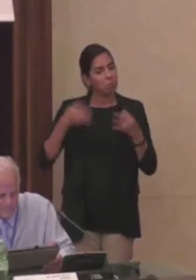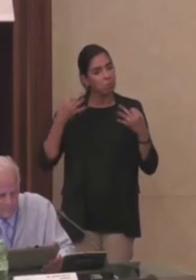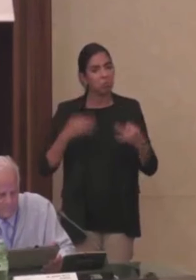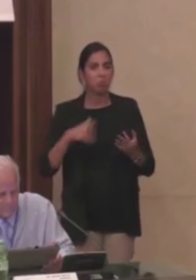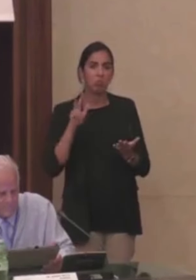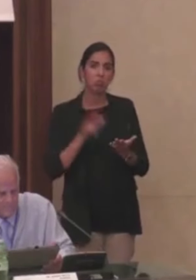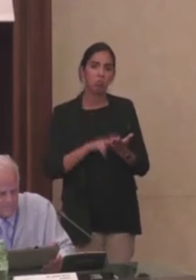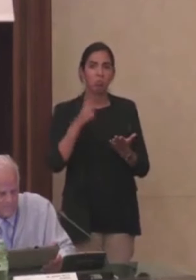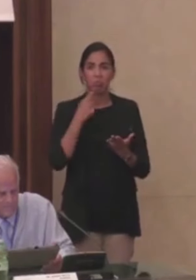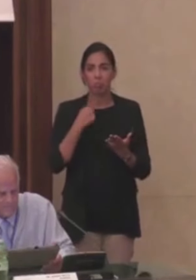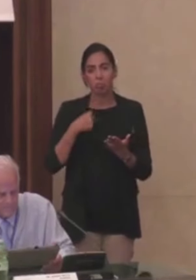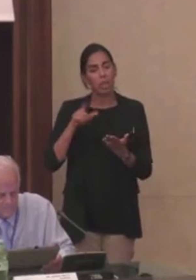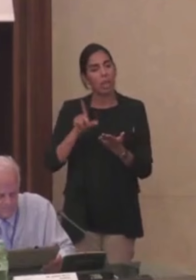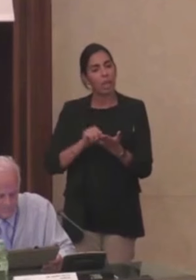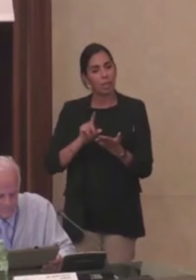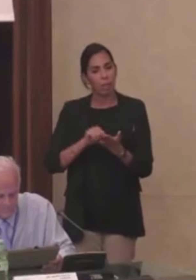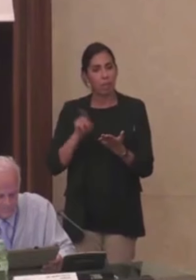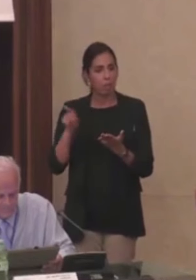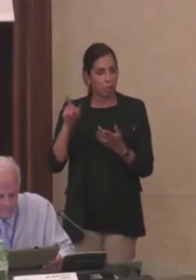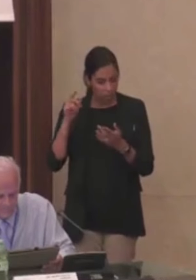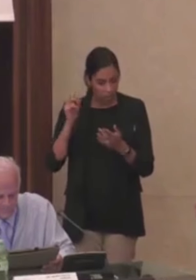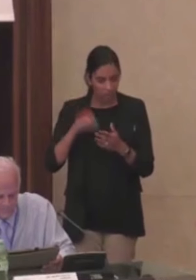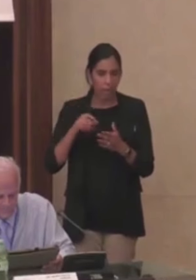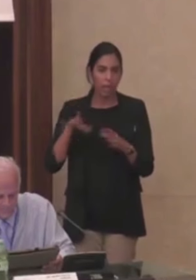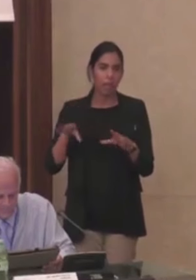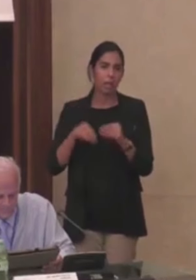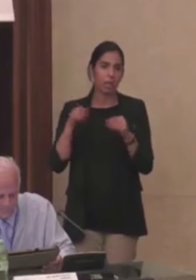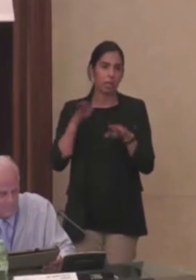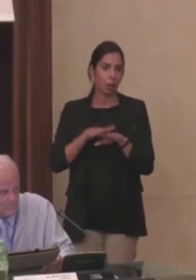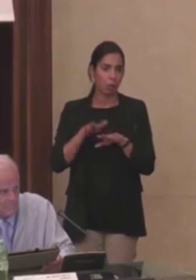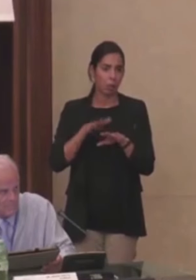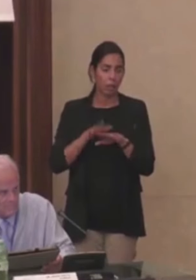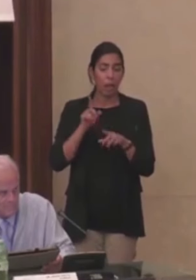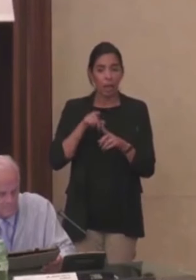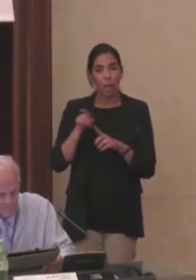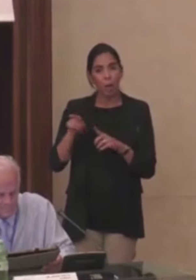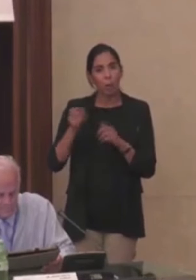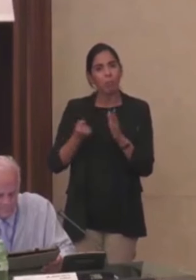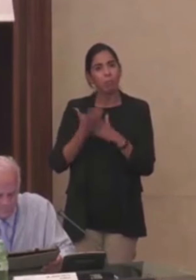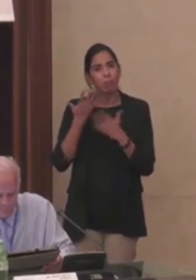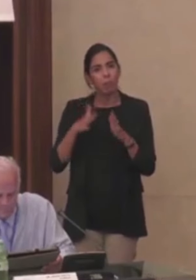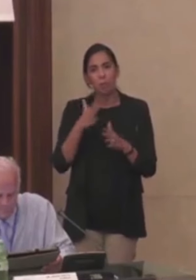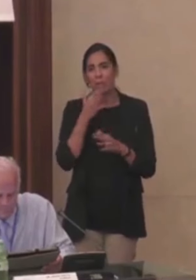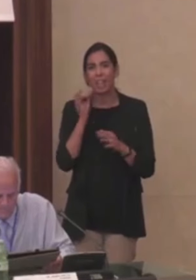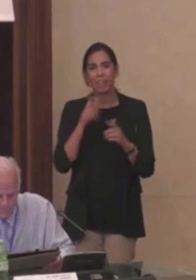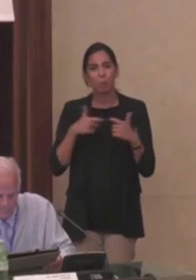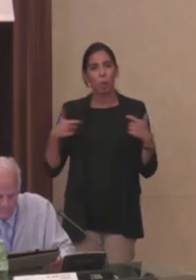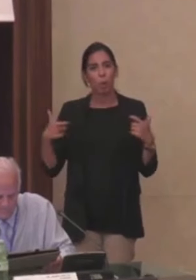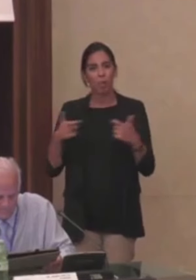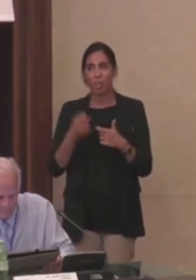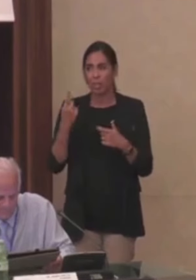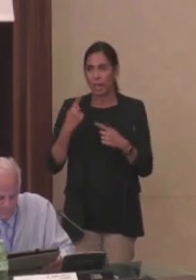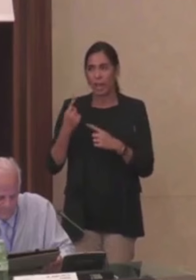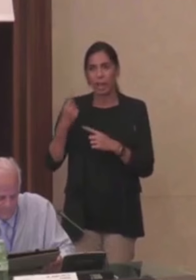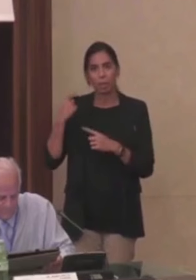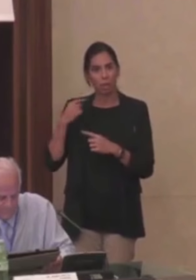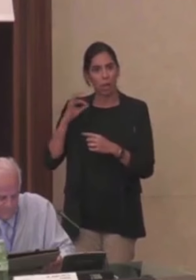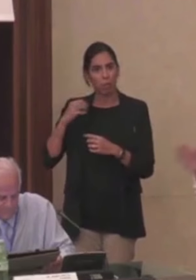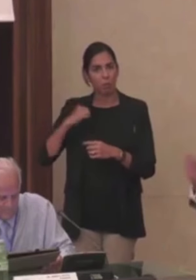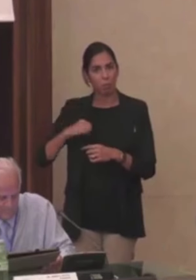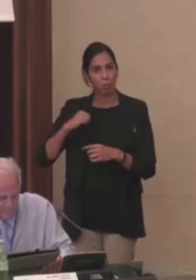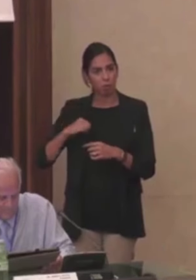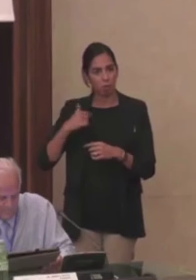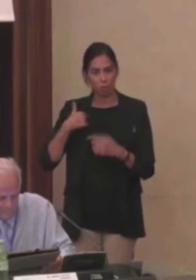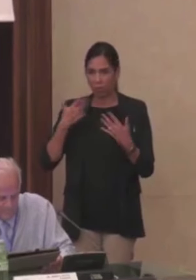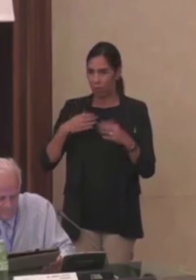And he assured me, saying that all the doctors will download the app, and he also took part in another summit